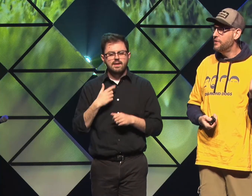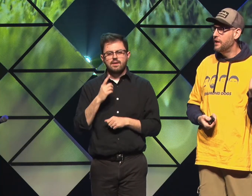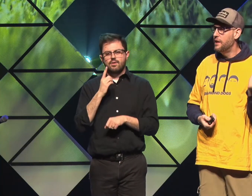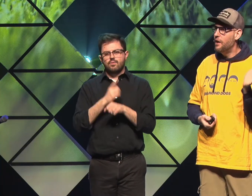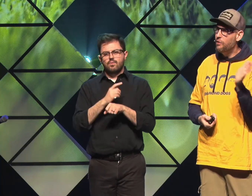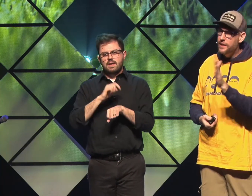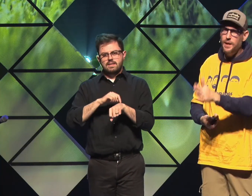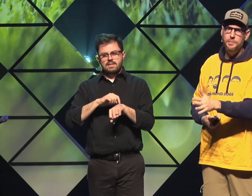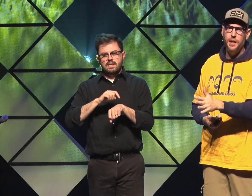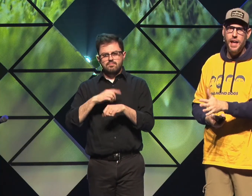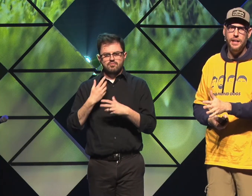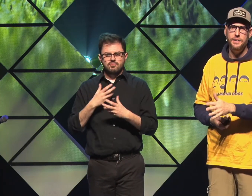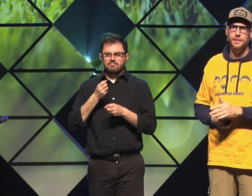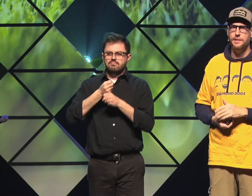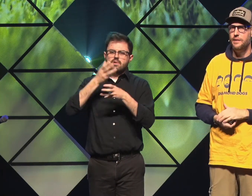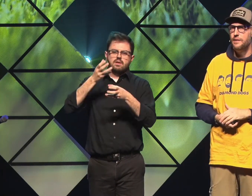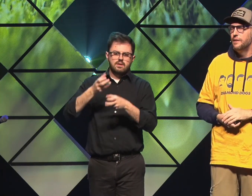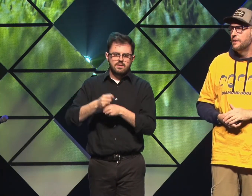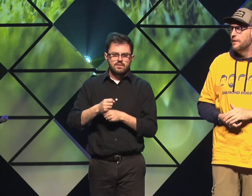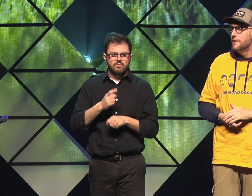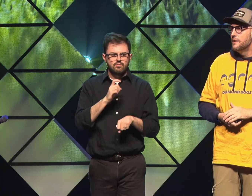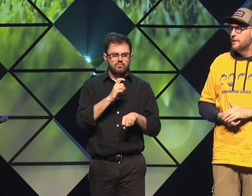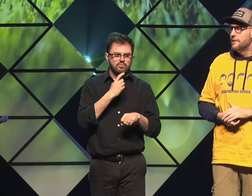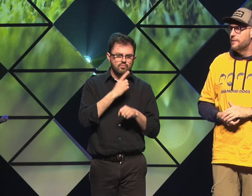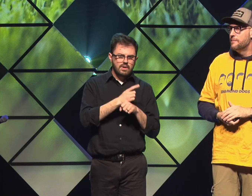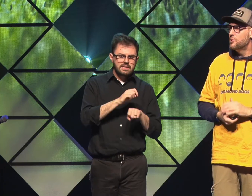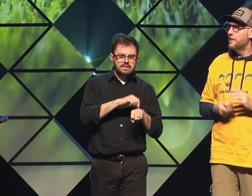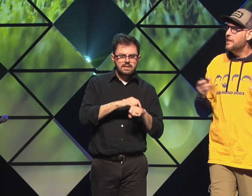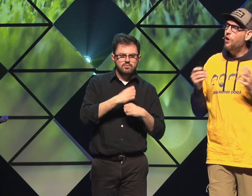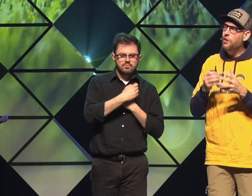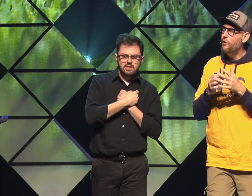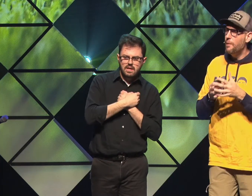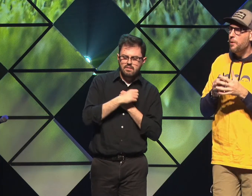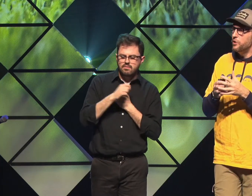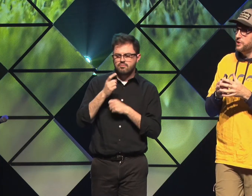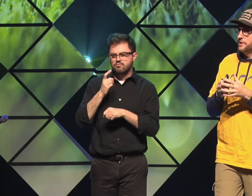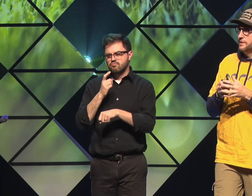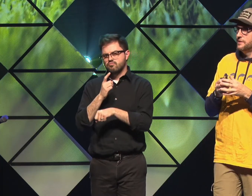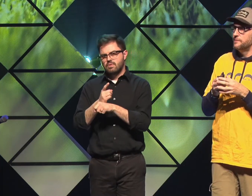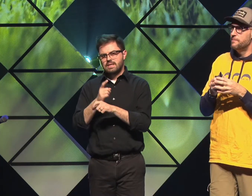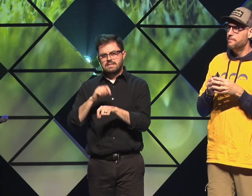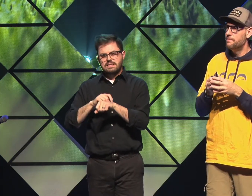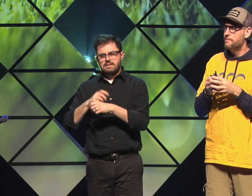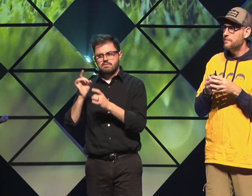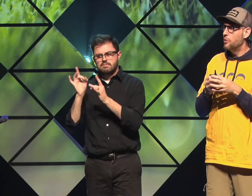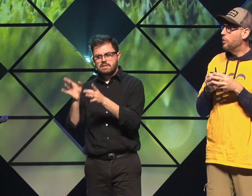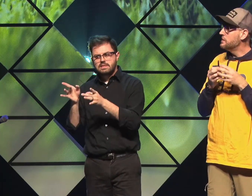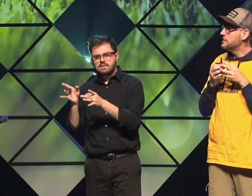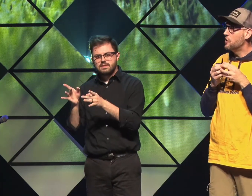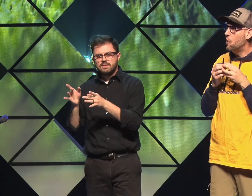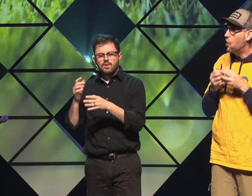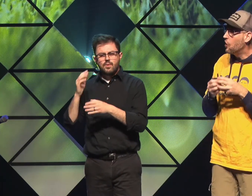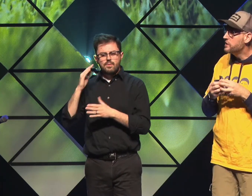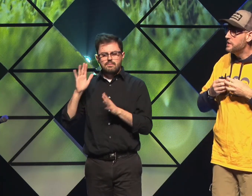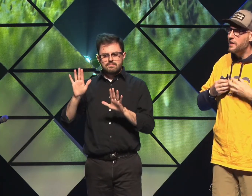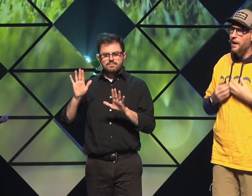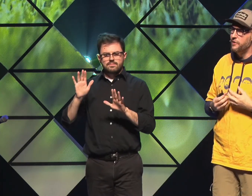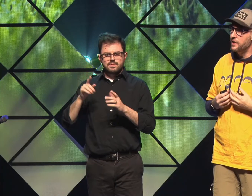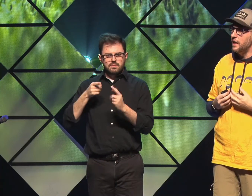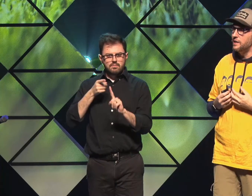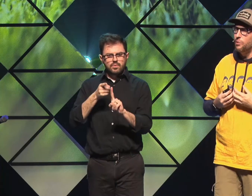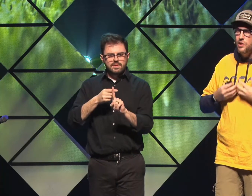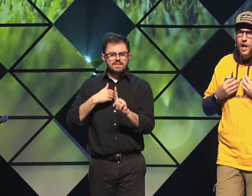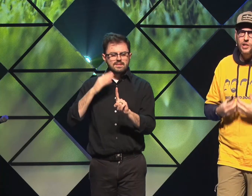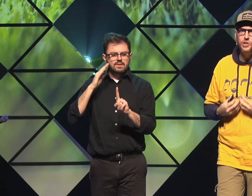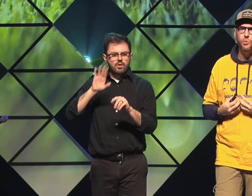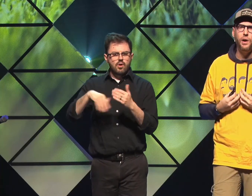love and a right time to hate. And so I think all of our emotions, the ones that are hard to